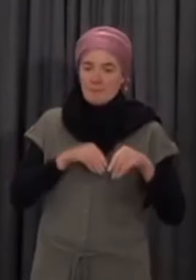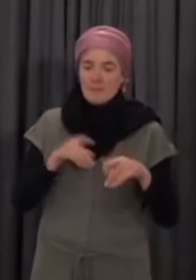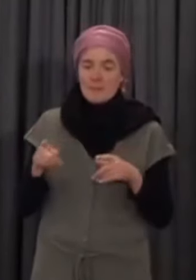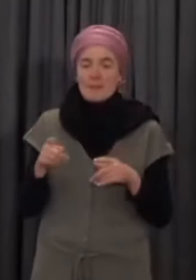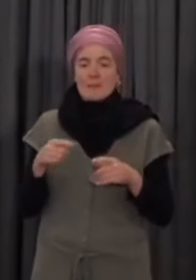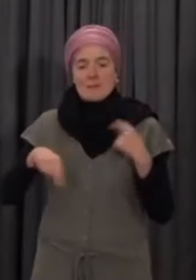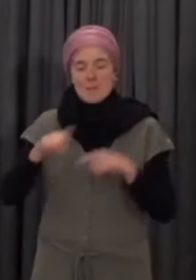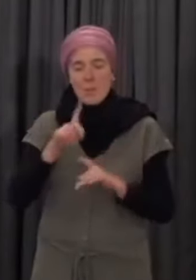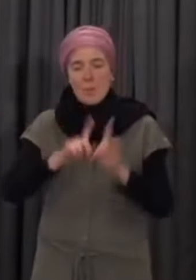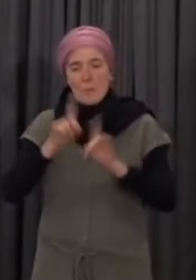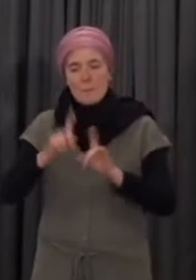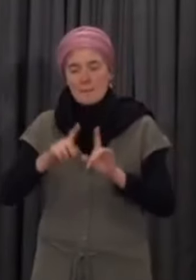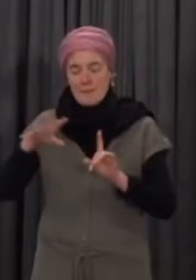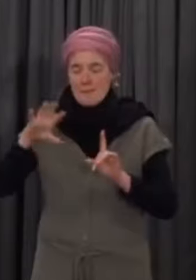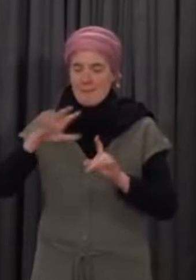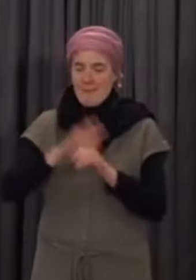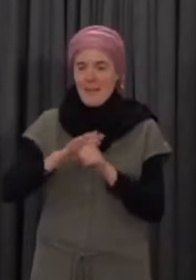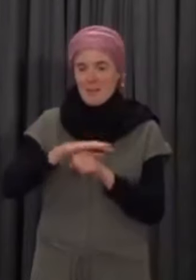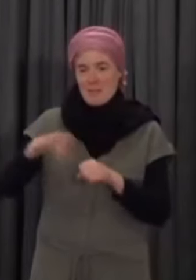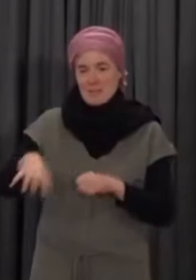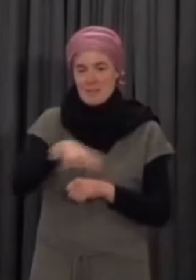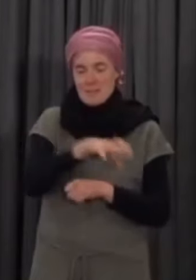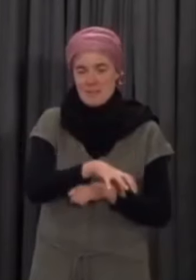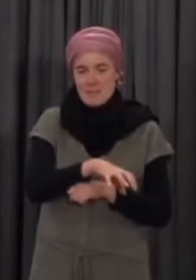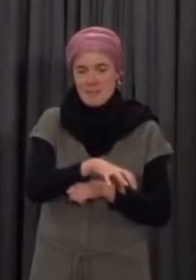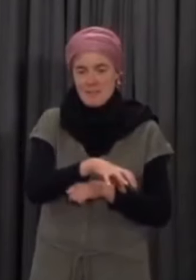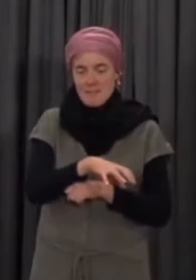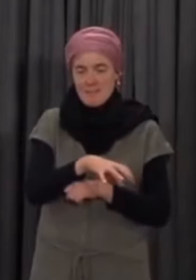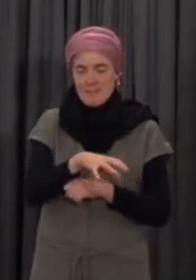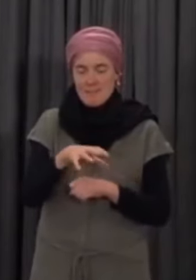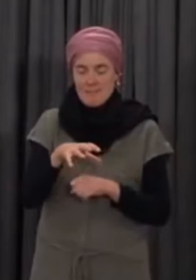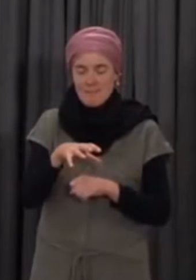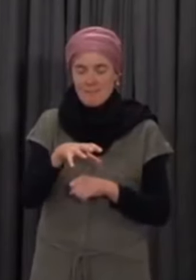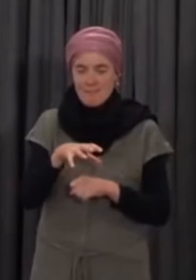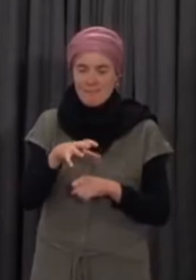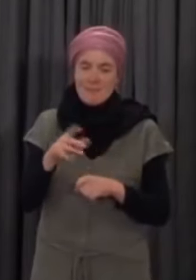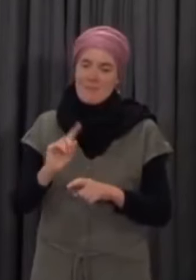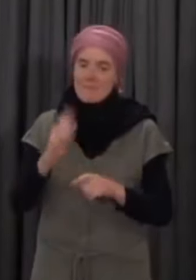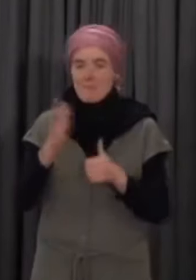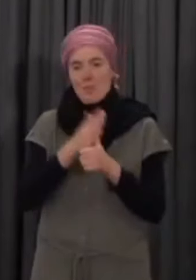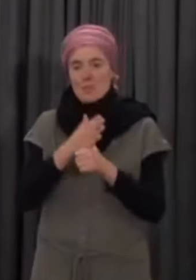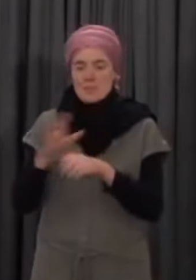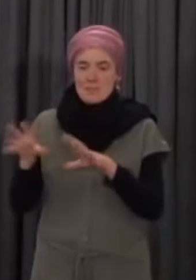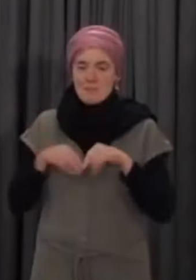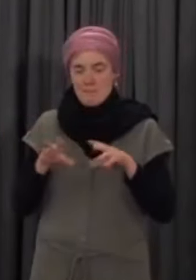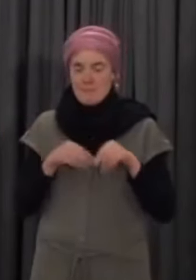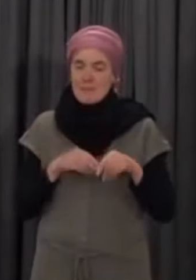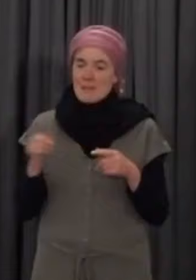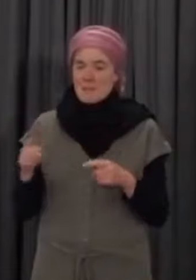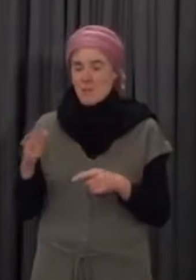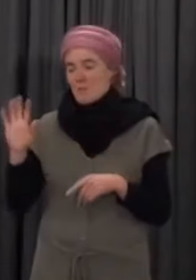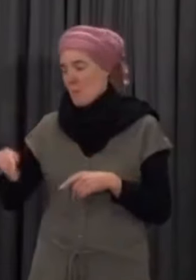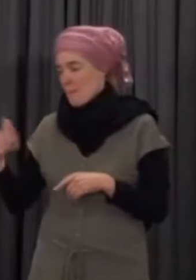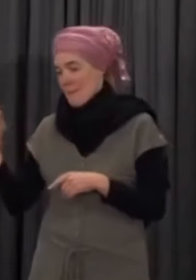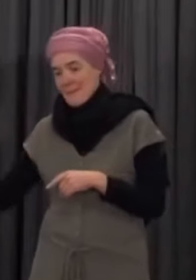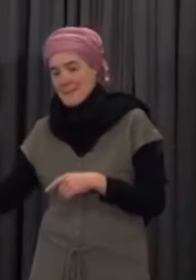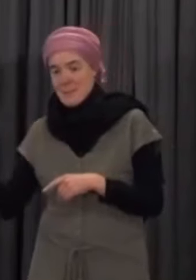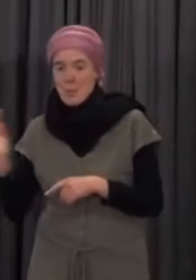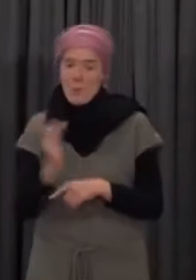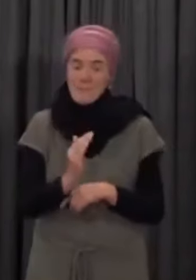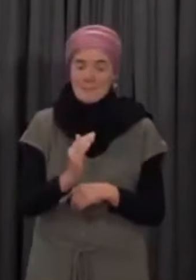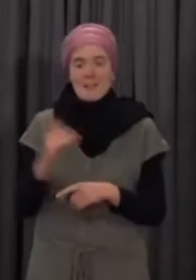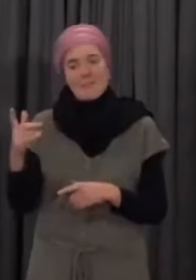populated urban areas first, and the first part of Wales you come to as you move west to east is the most densely populated